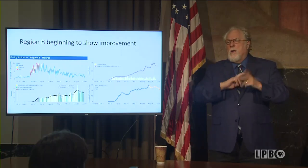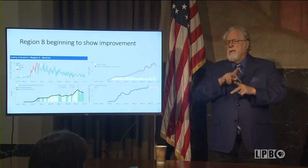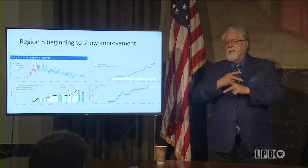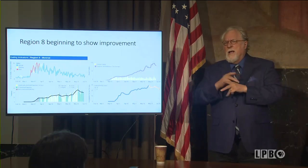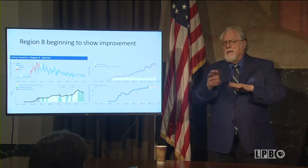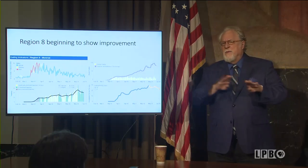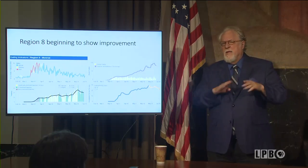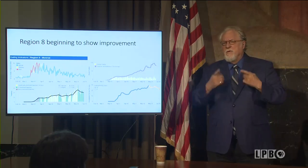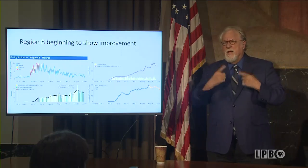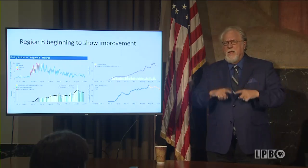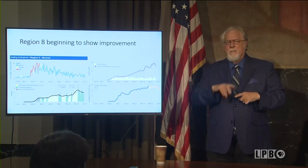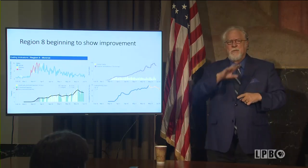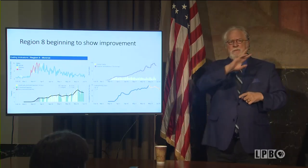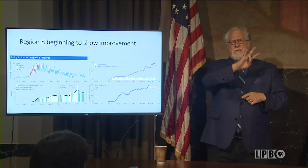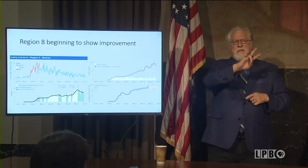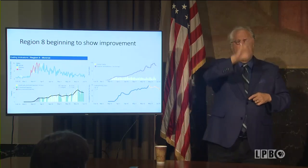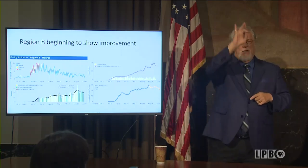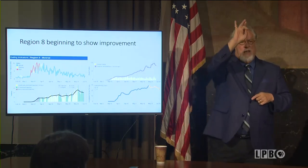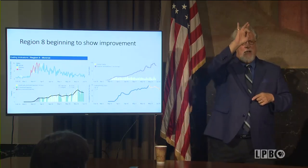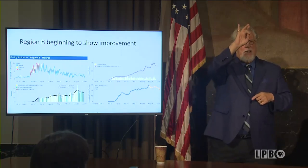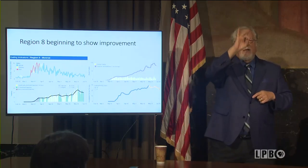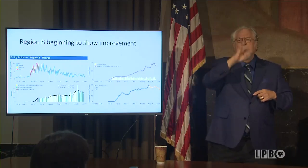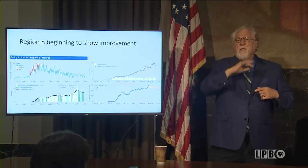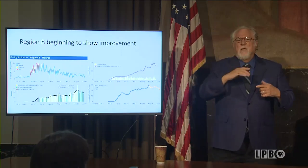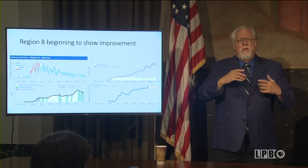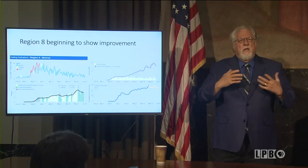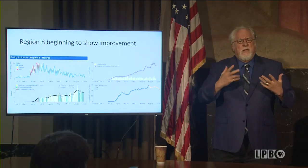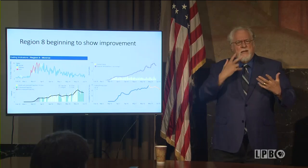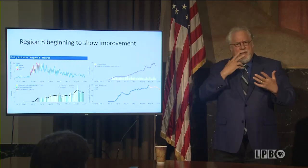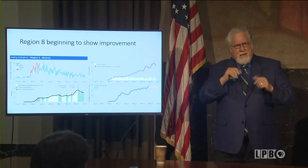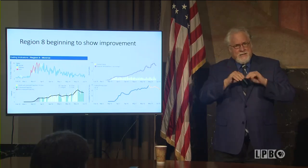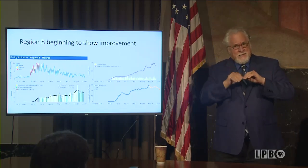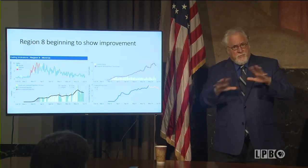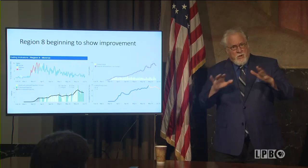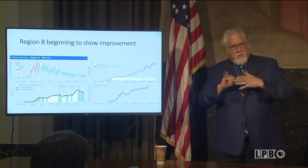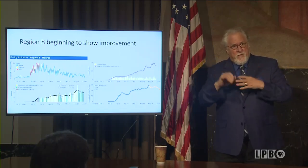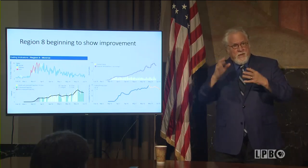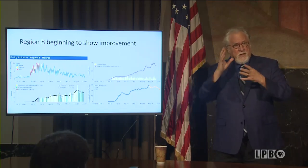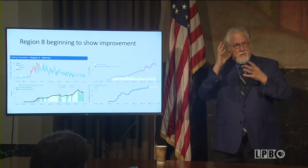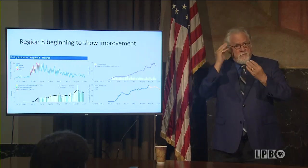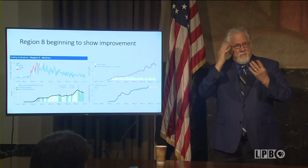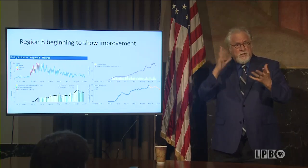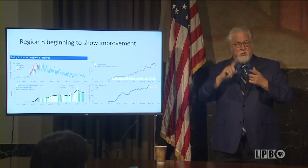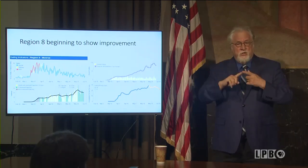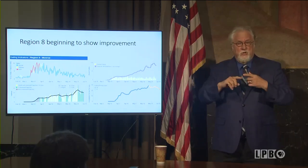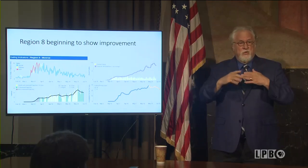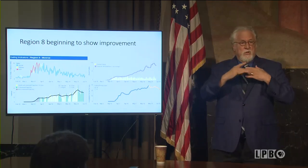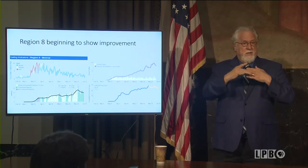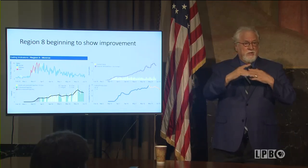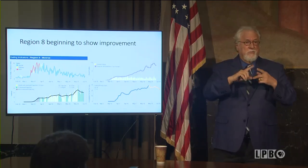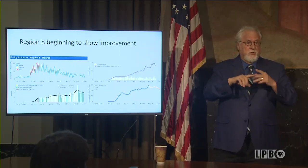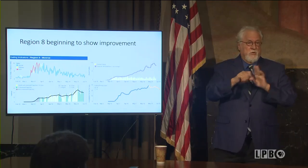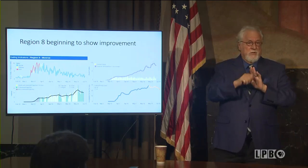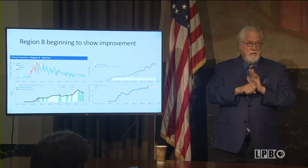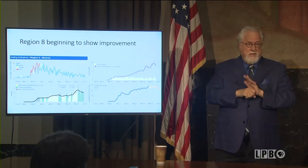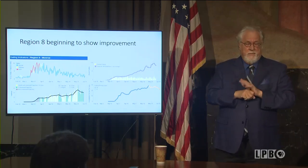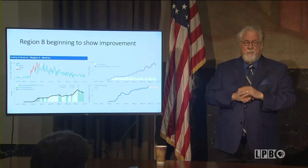on in Region 7 and 8, and really see if we can spread that kind of message and leadership to the rest of the state.